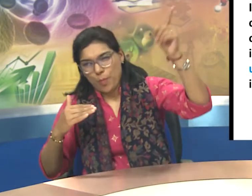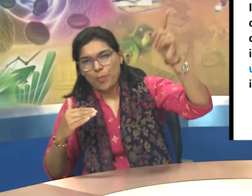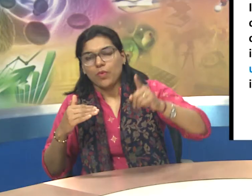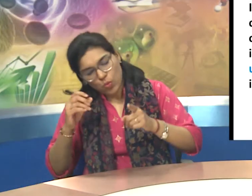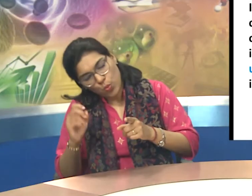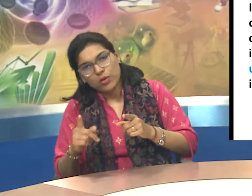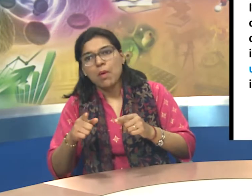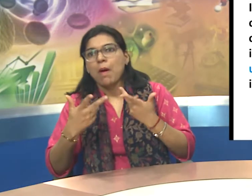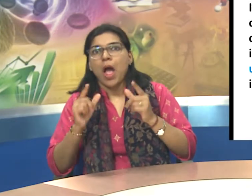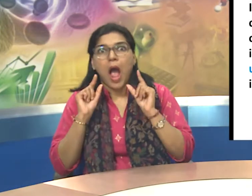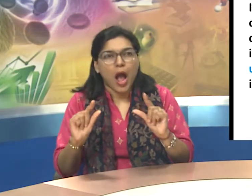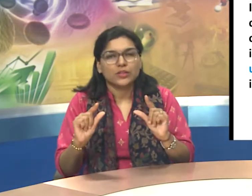sent